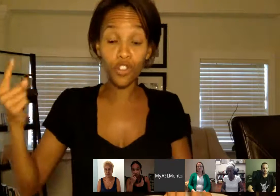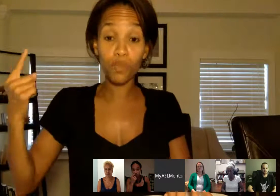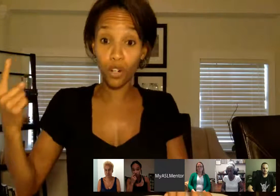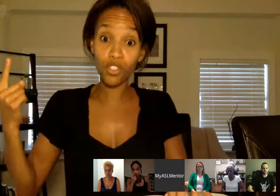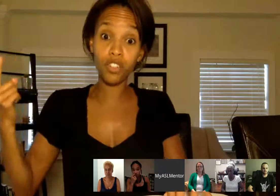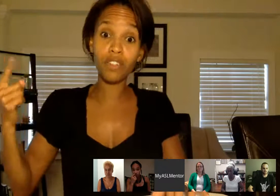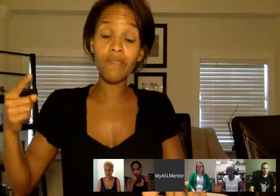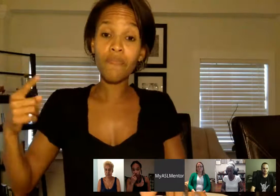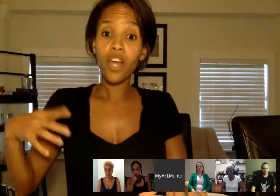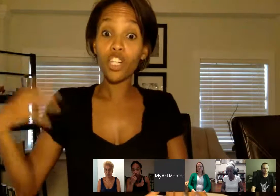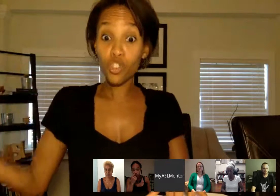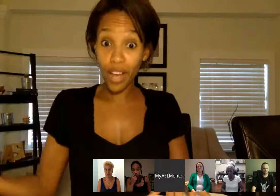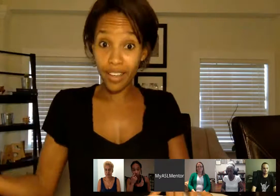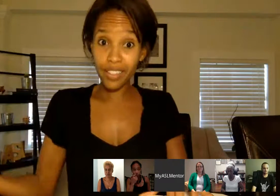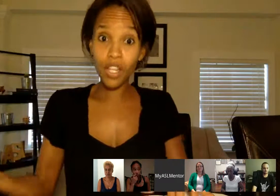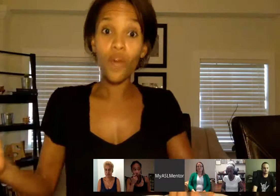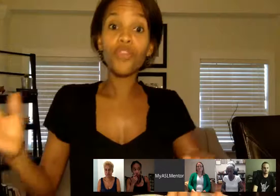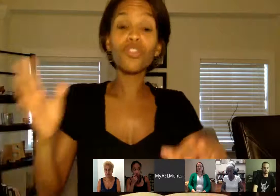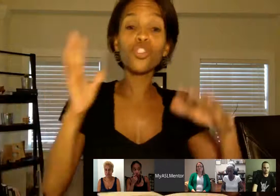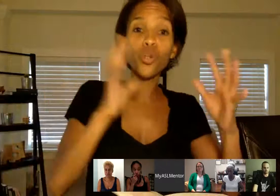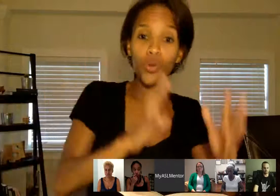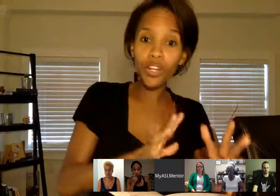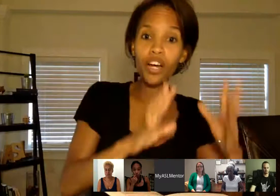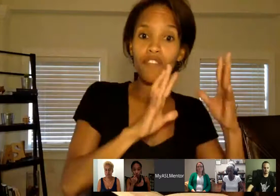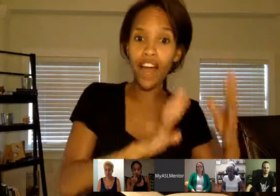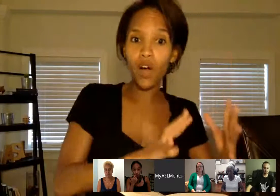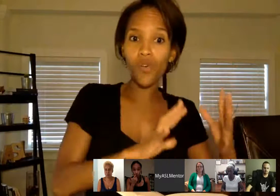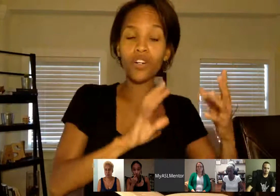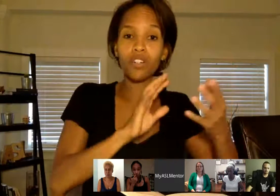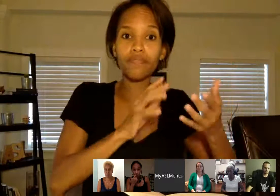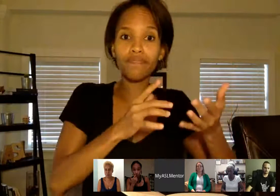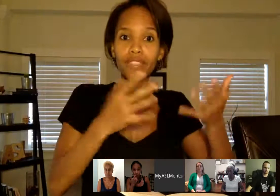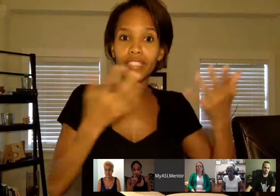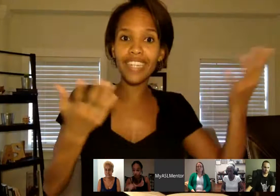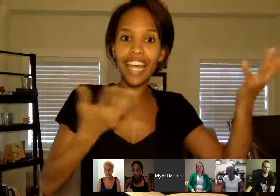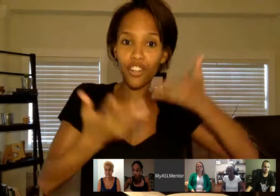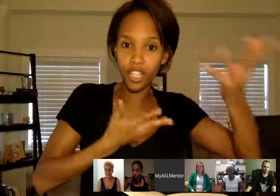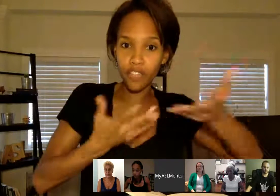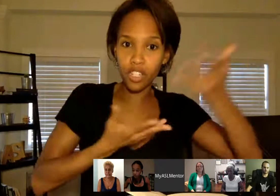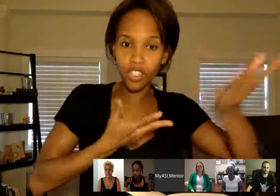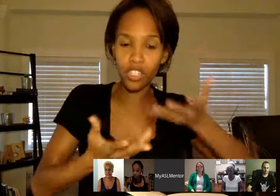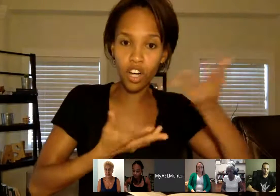use first-person address, the majority of our